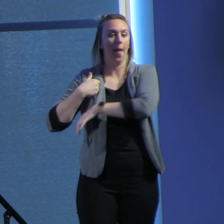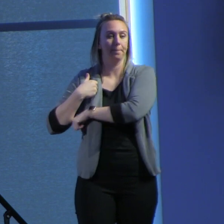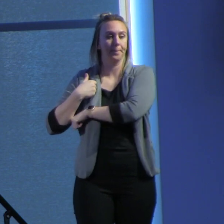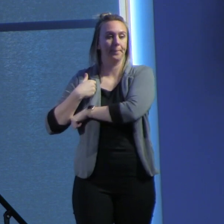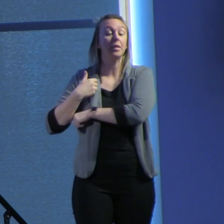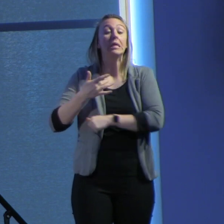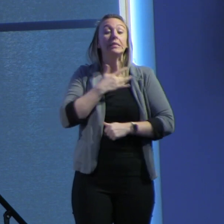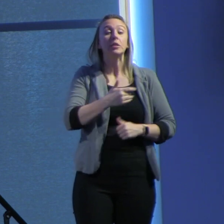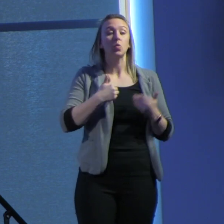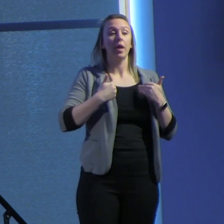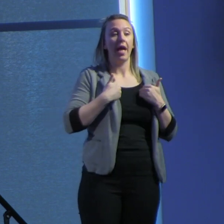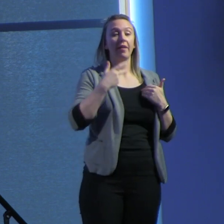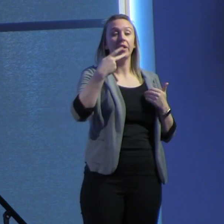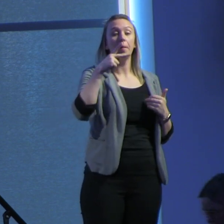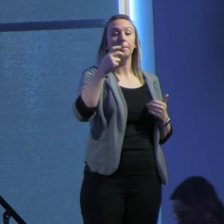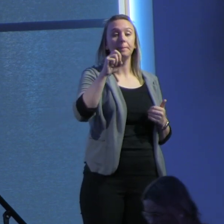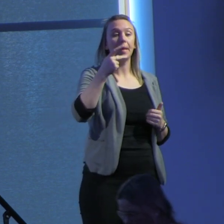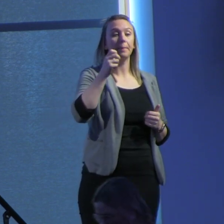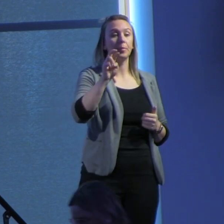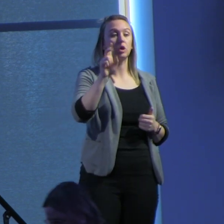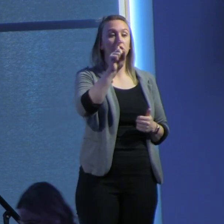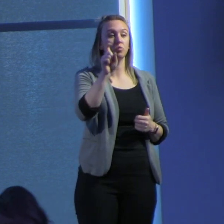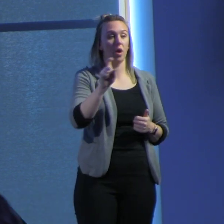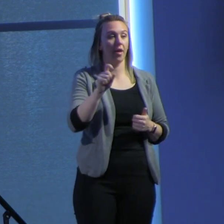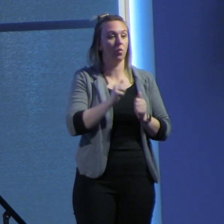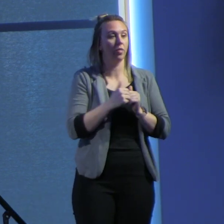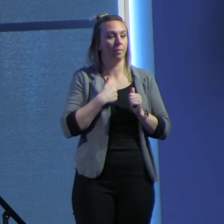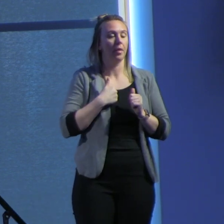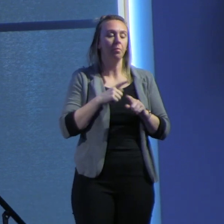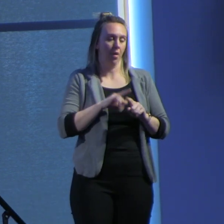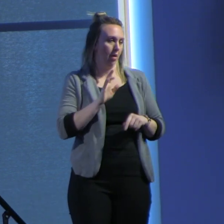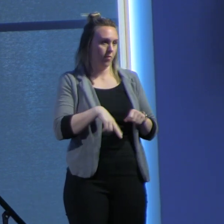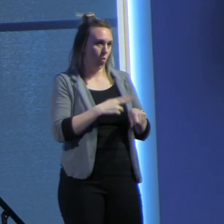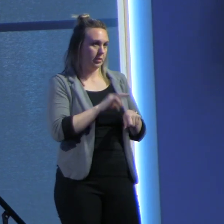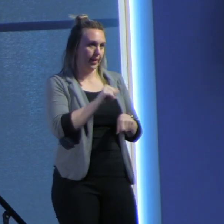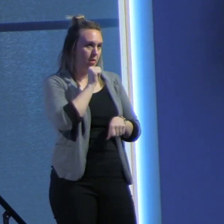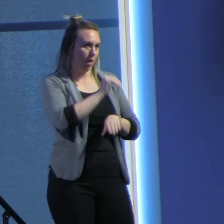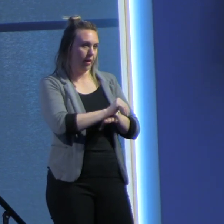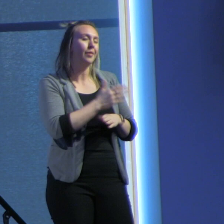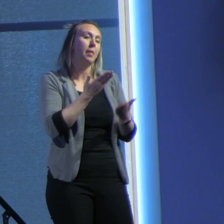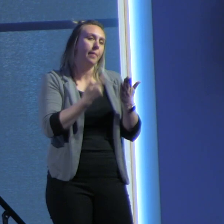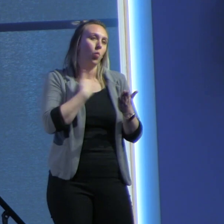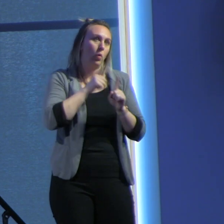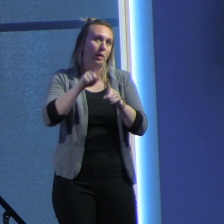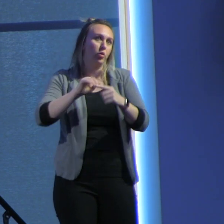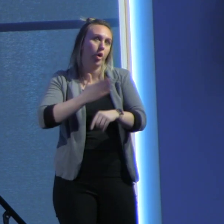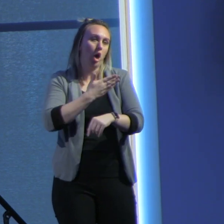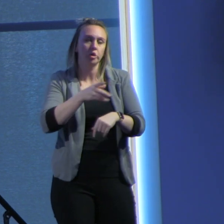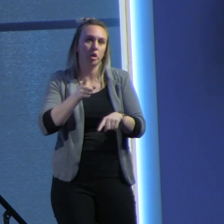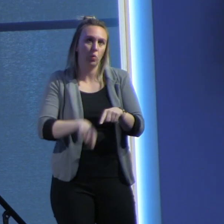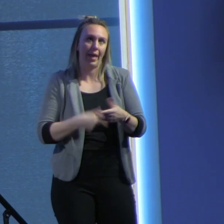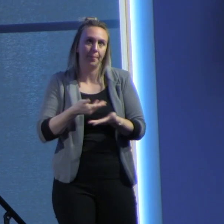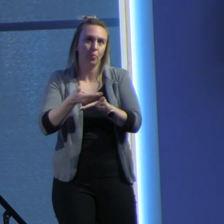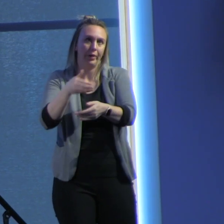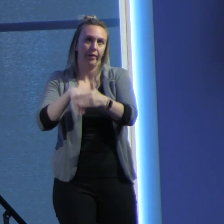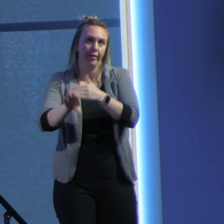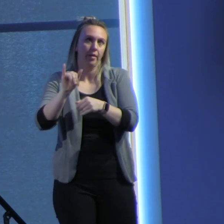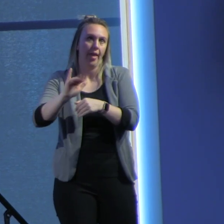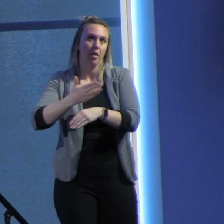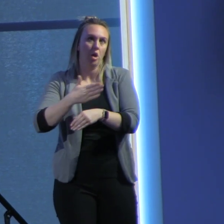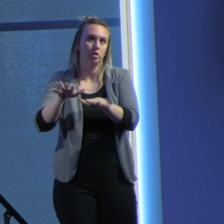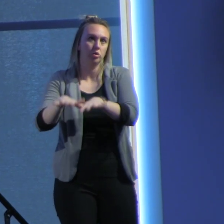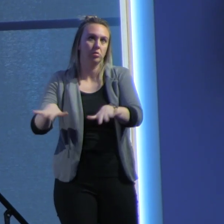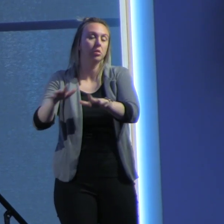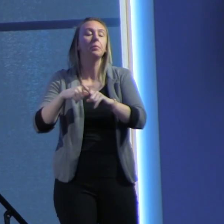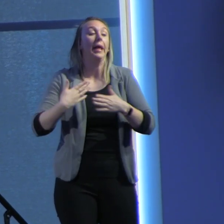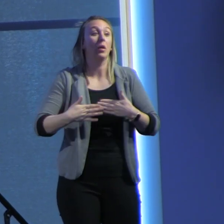carried pepper spray with me, but not that night, of course, because I think probably because we had gone to the concert and you probably couldn't bring pepper spray in there. But